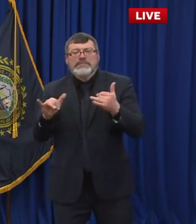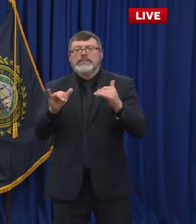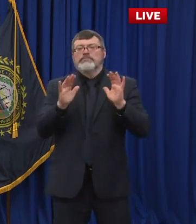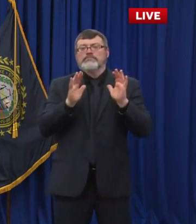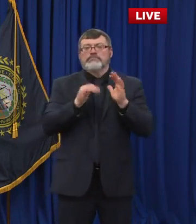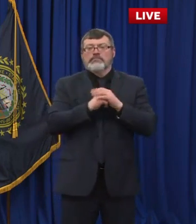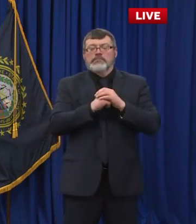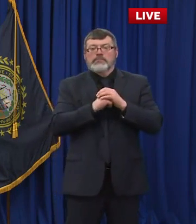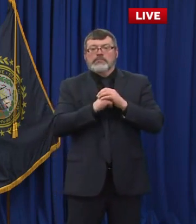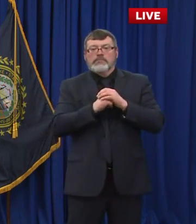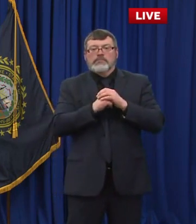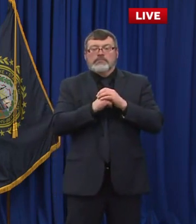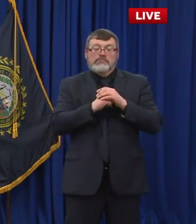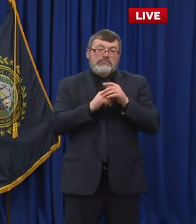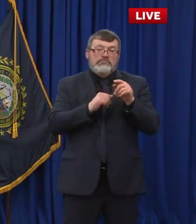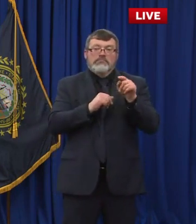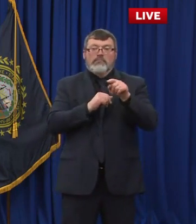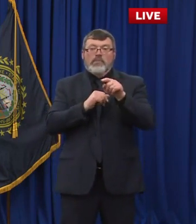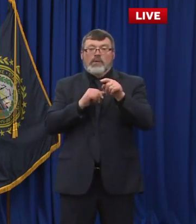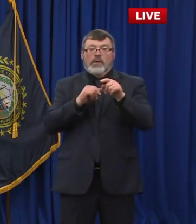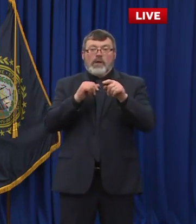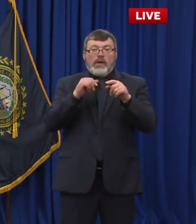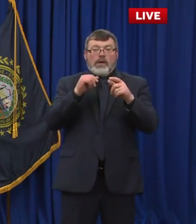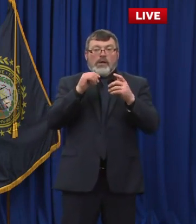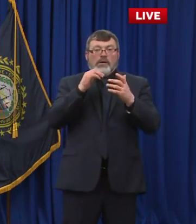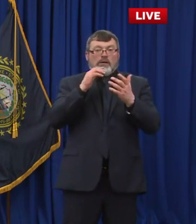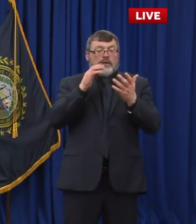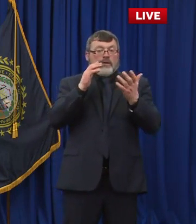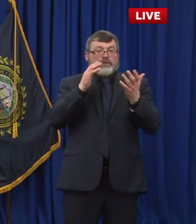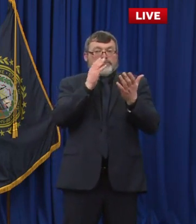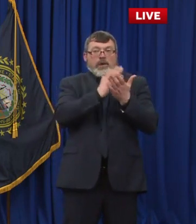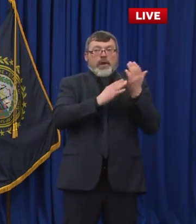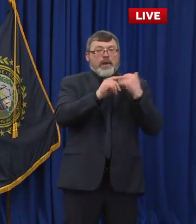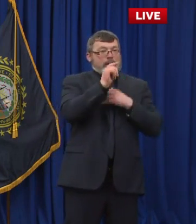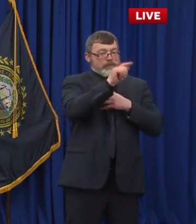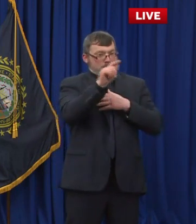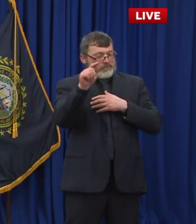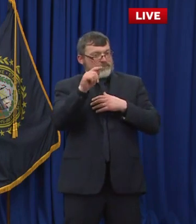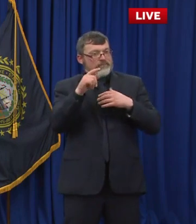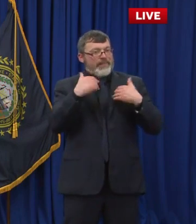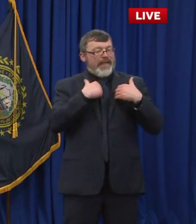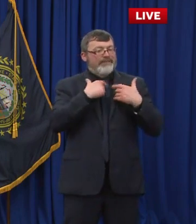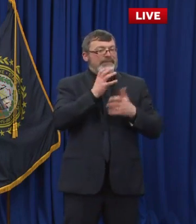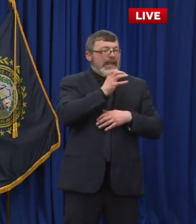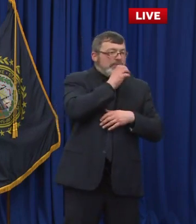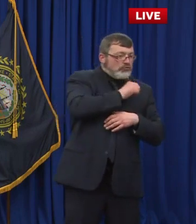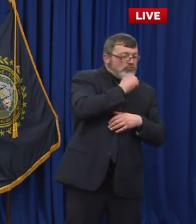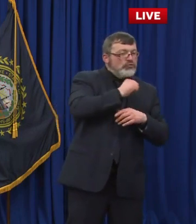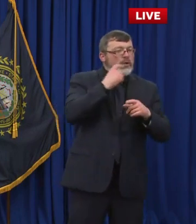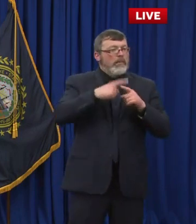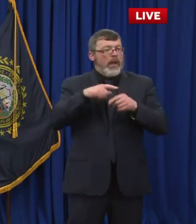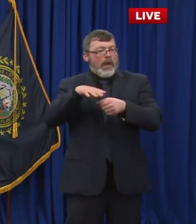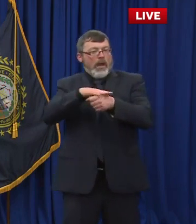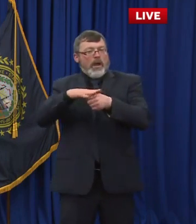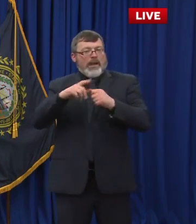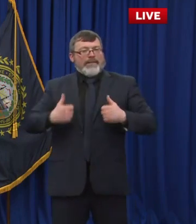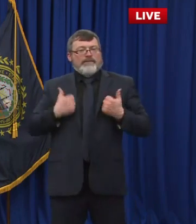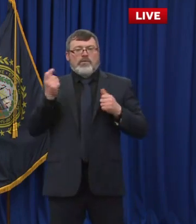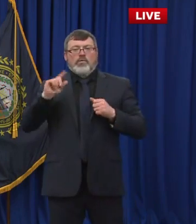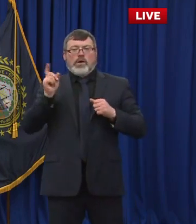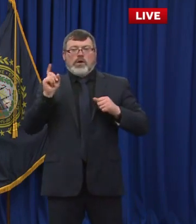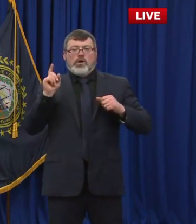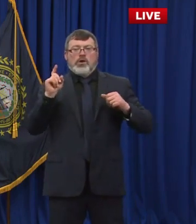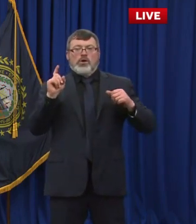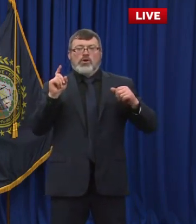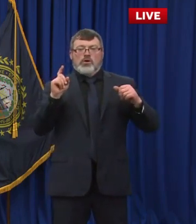there's a mobile site coming in. Yeah, of course, get get that vaccine and and we'll take care of it on the other end. you should call the vans or if you can. Yeah, it'd be great to know that.